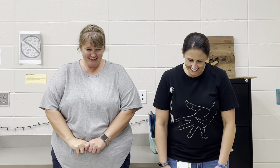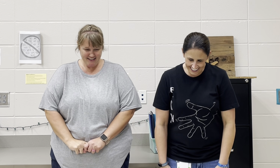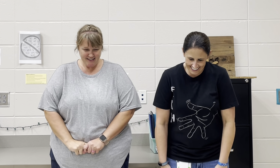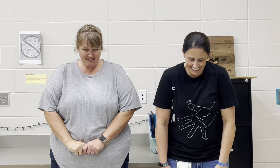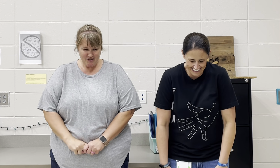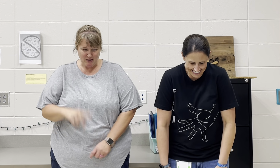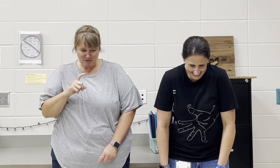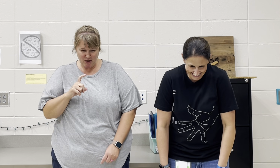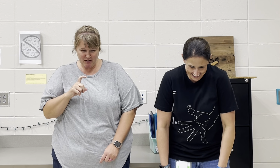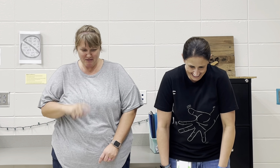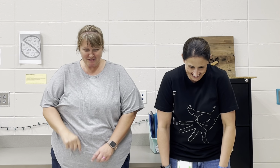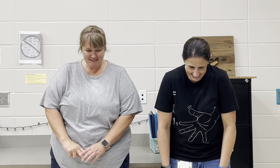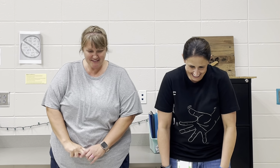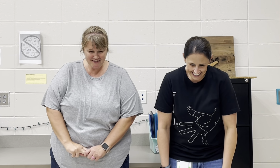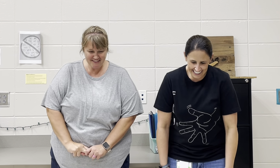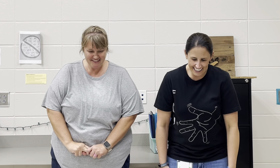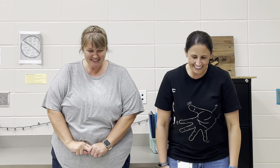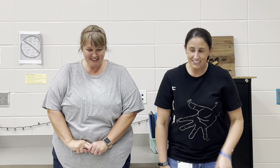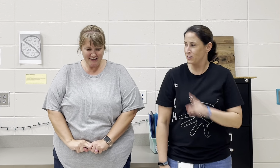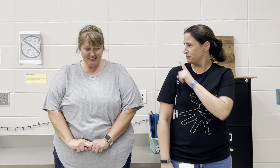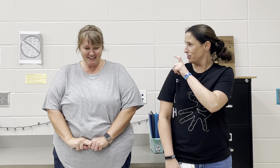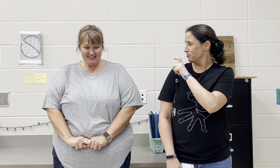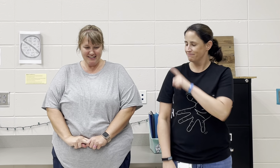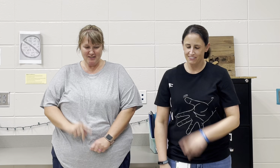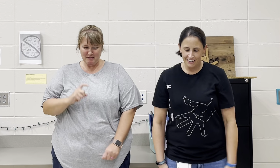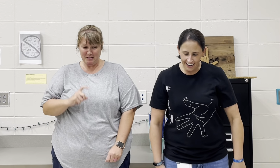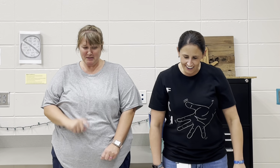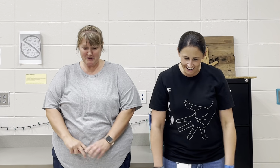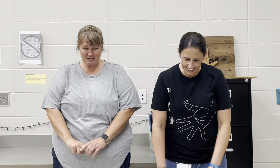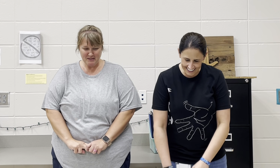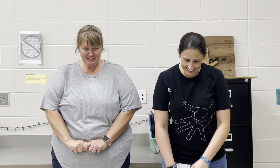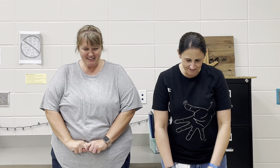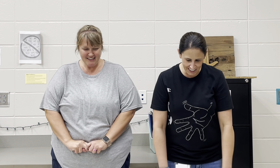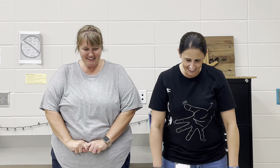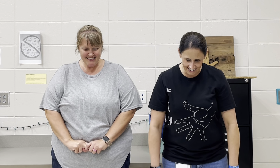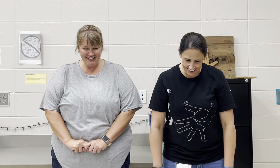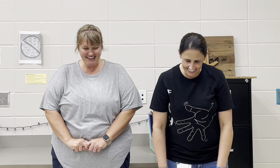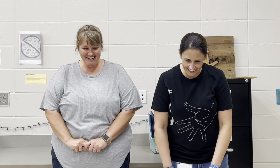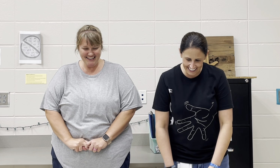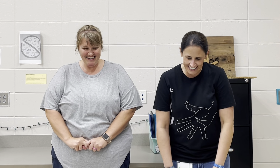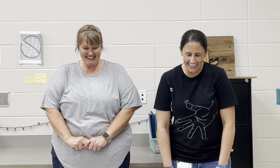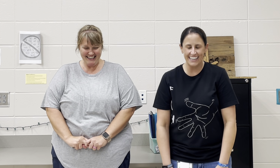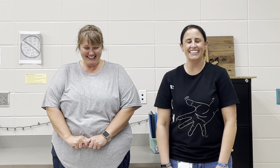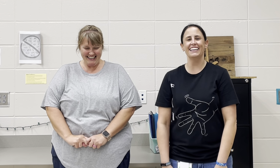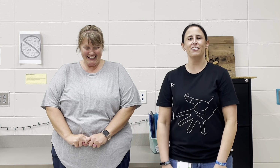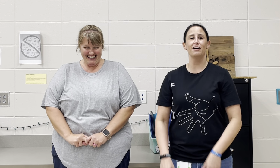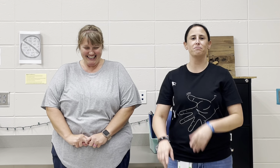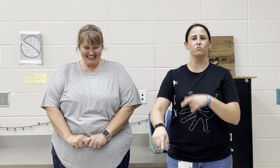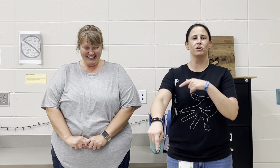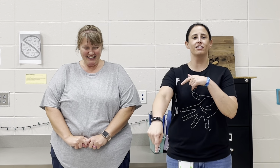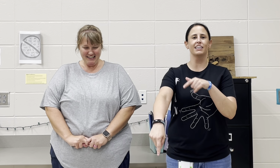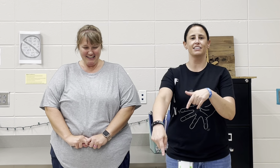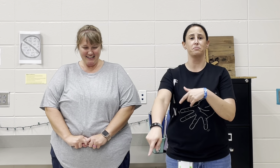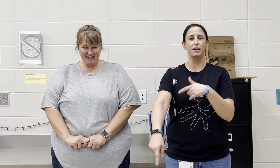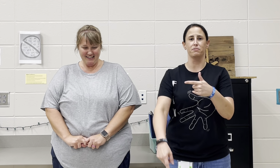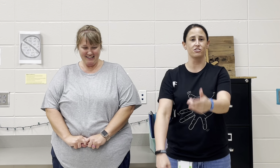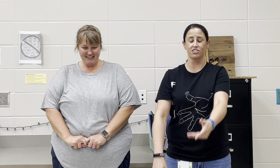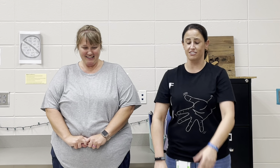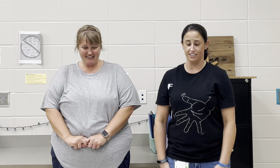yeah. Question mark, wiggle. Question mark? All right, moving on. Again, we're looking at the paper just to